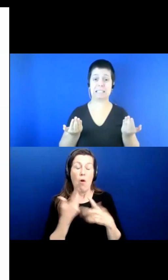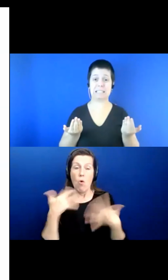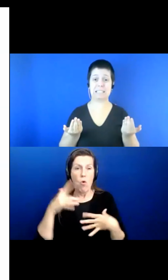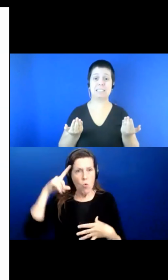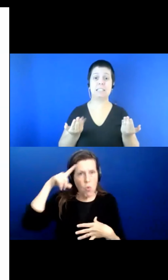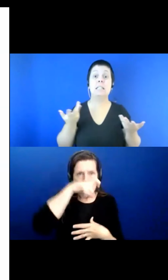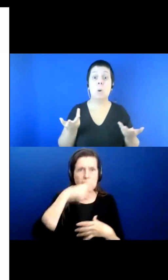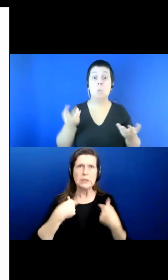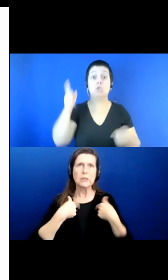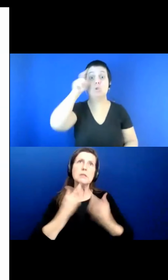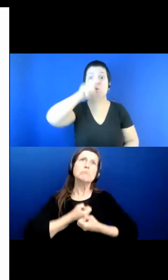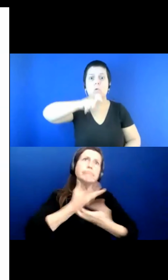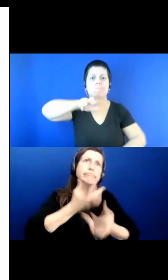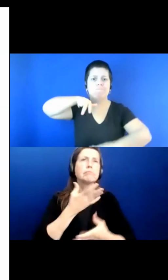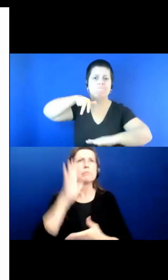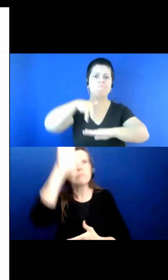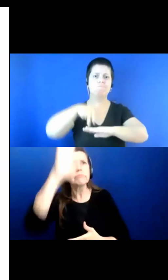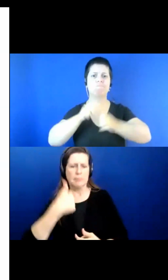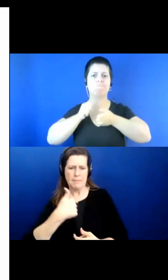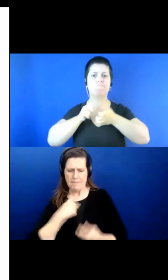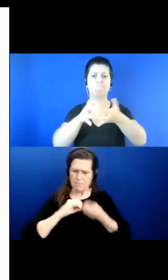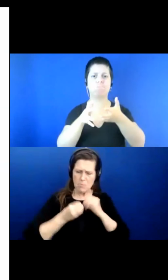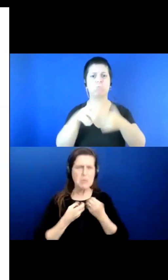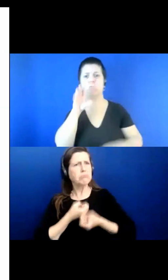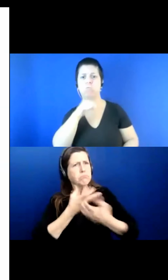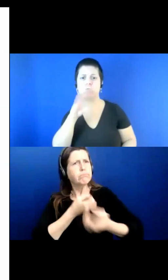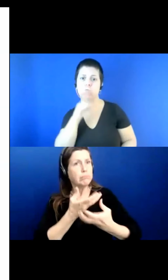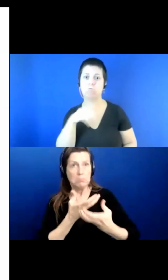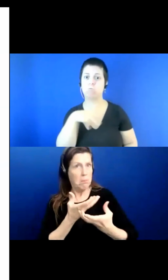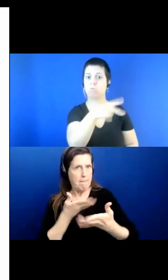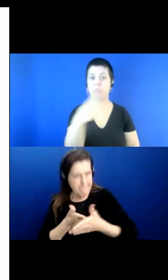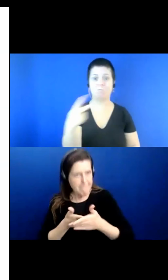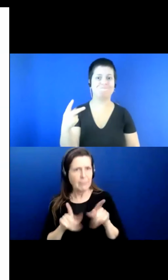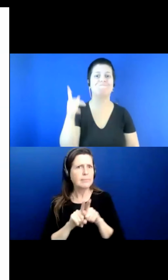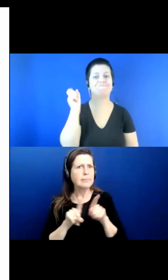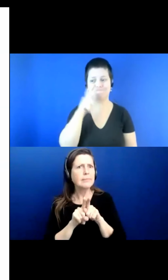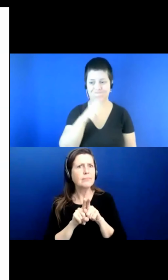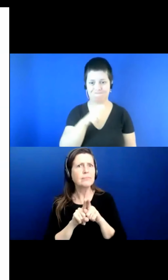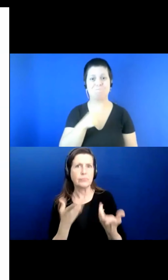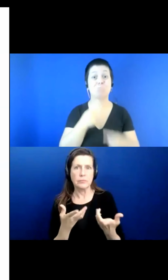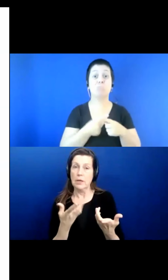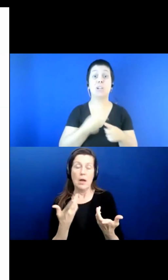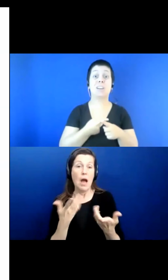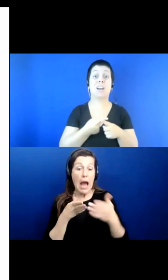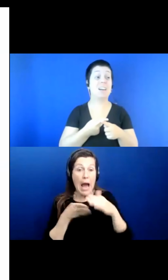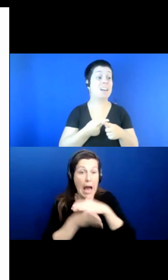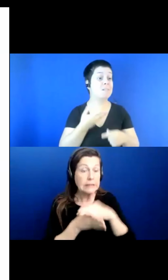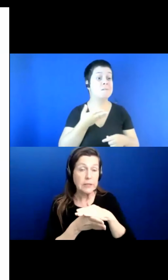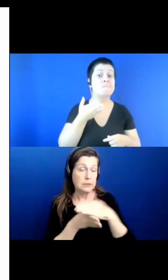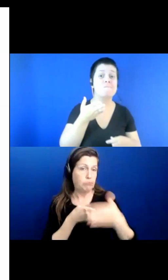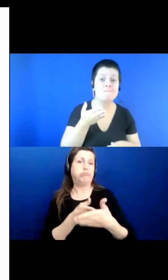their issues, mainly because these services are provided in a way that are difficult to access.